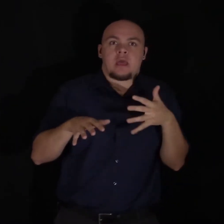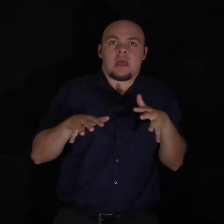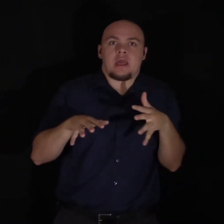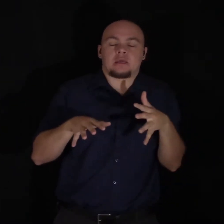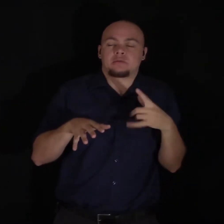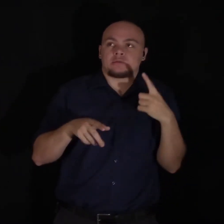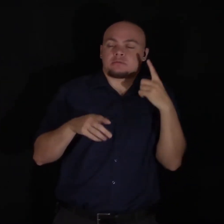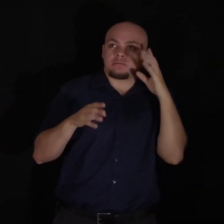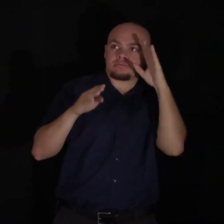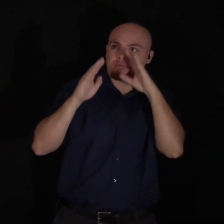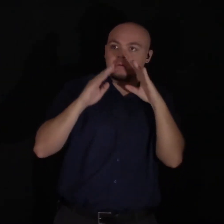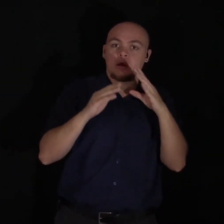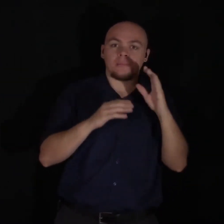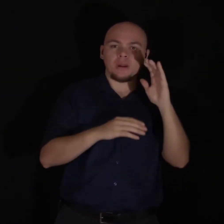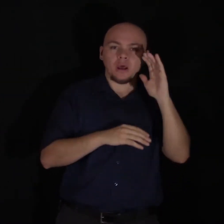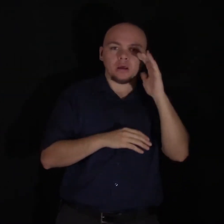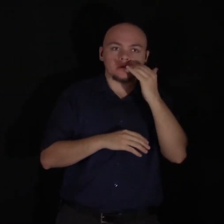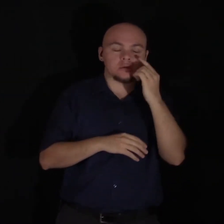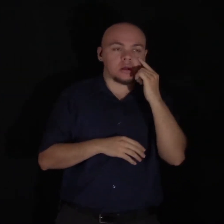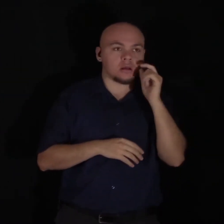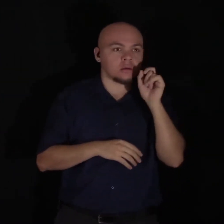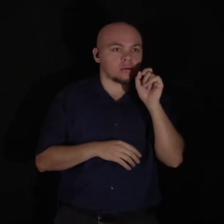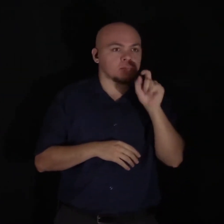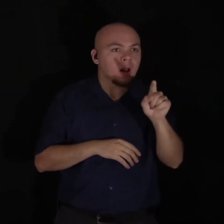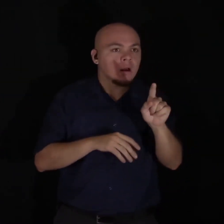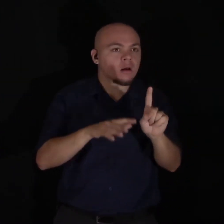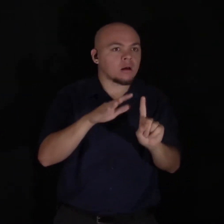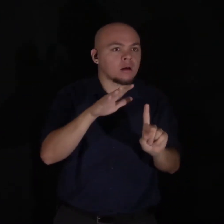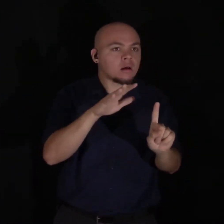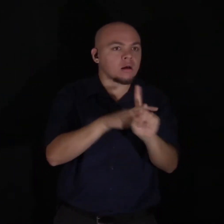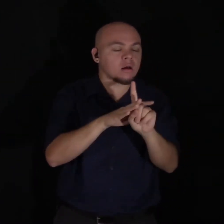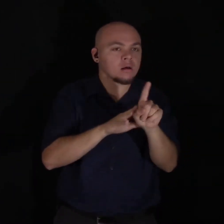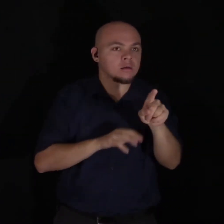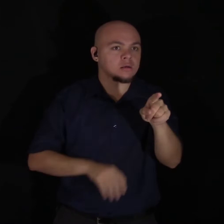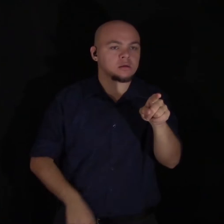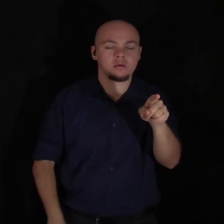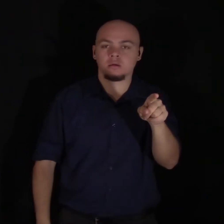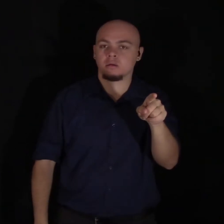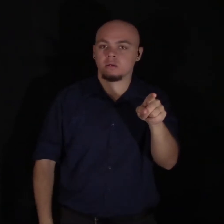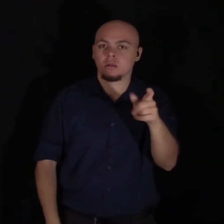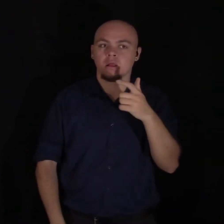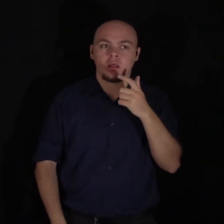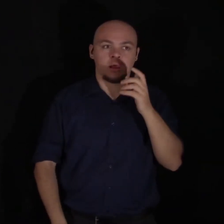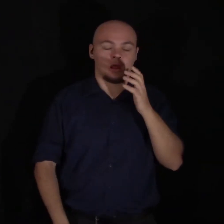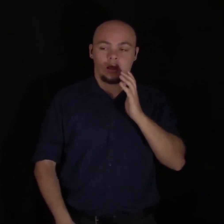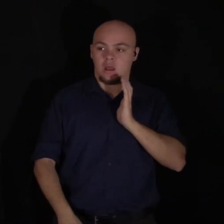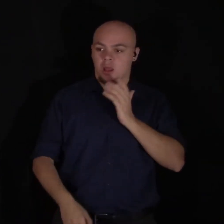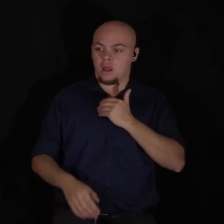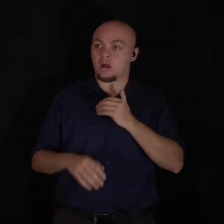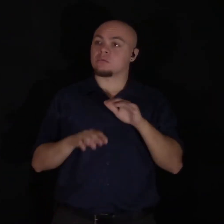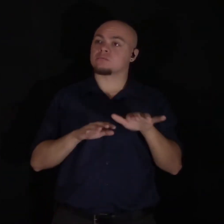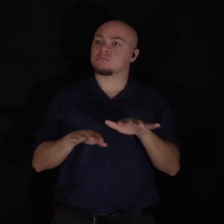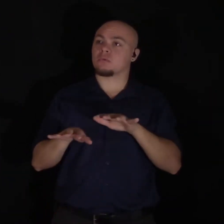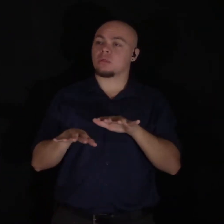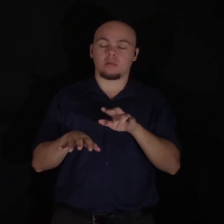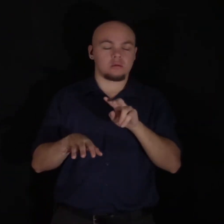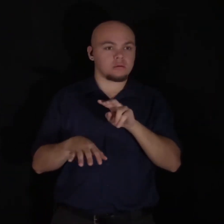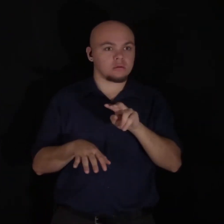when a strange sight suddenly attracted our attention and diverted our solicitude from our own